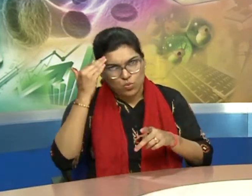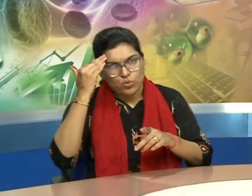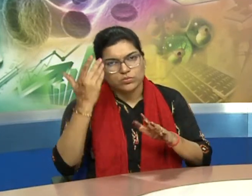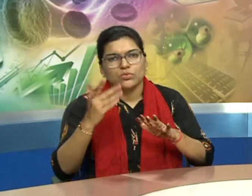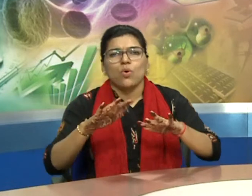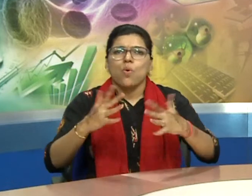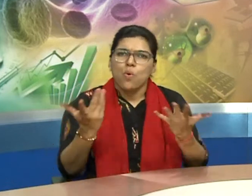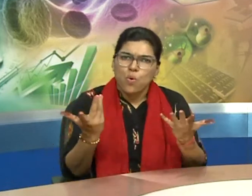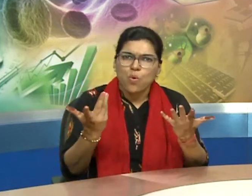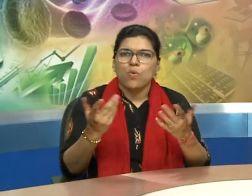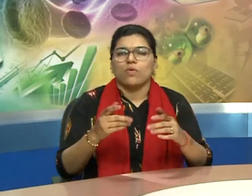catalogs.